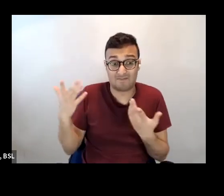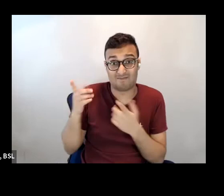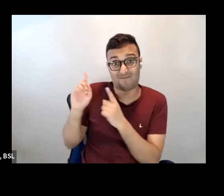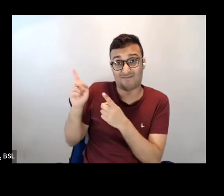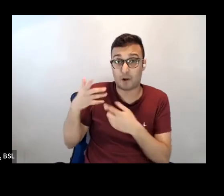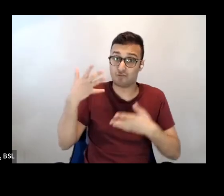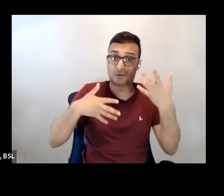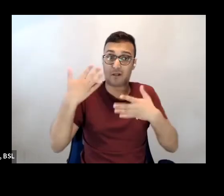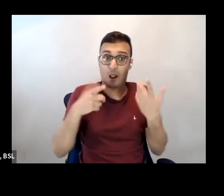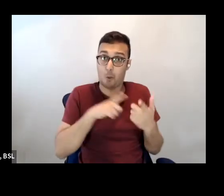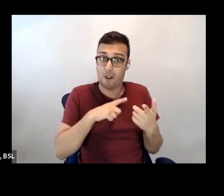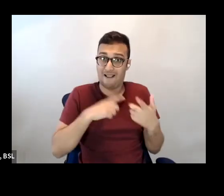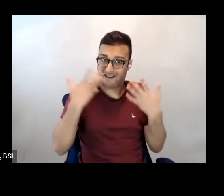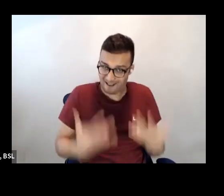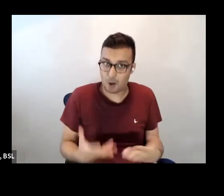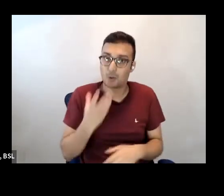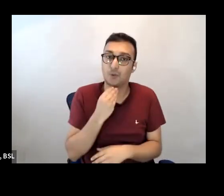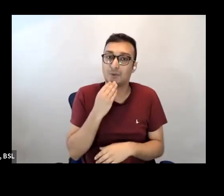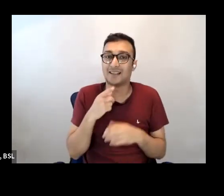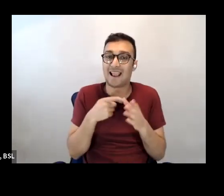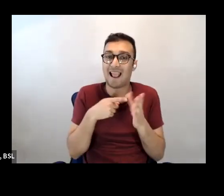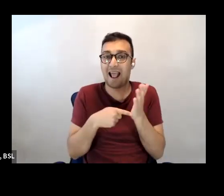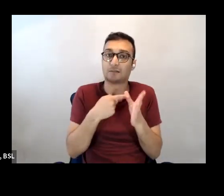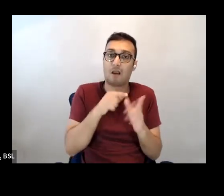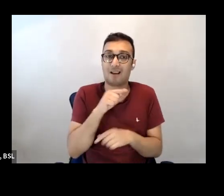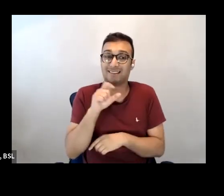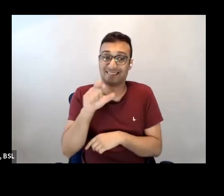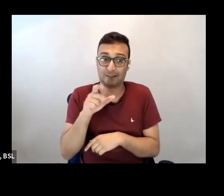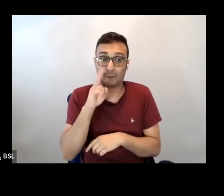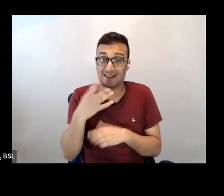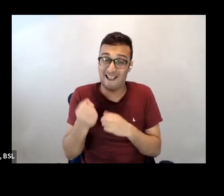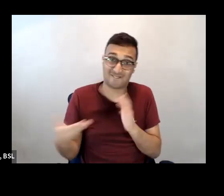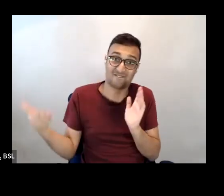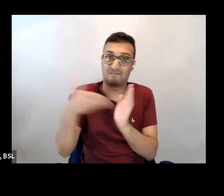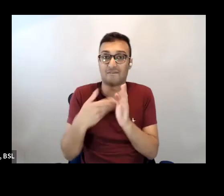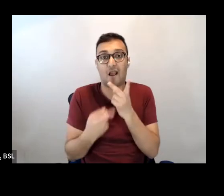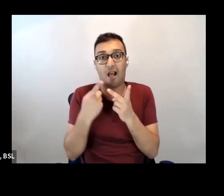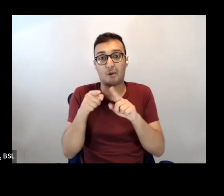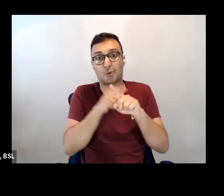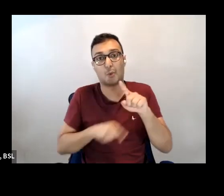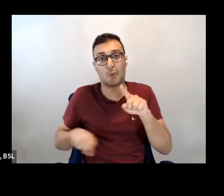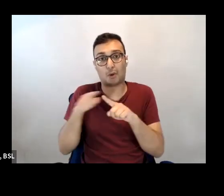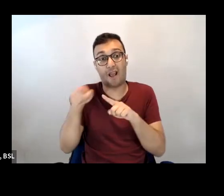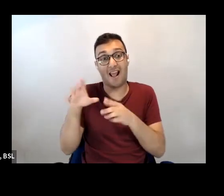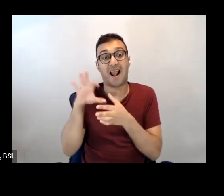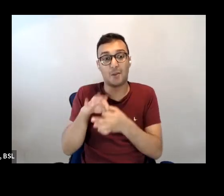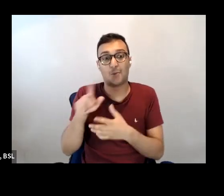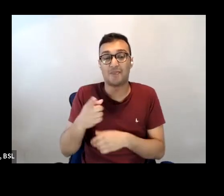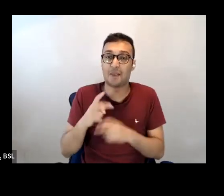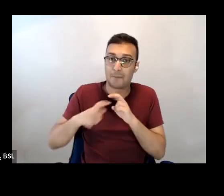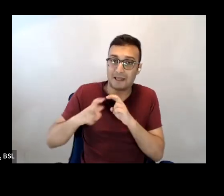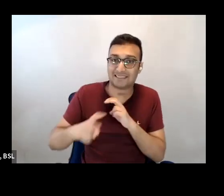are seeing a new circle intersected with what I just mentioned before about mobility and self-care. And now we're seeing